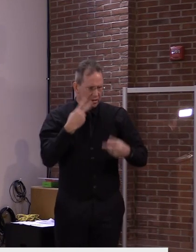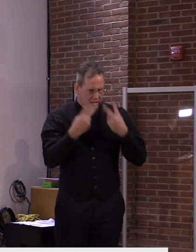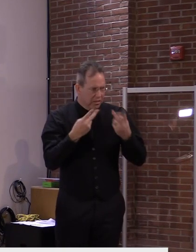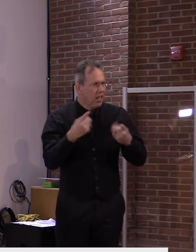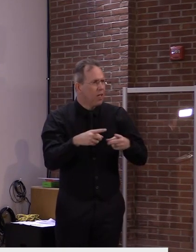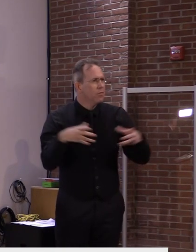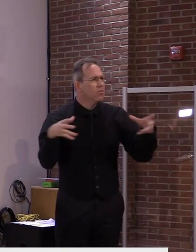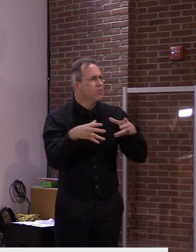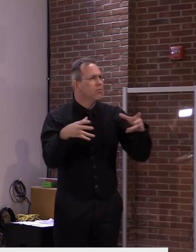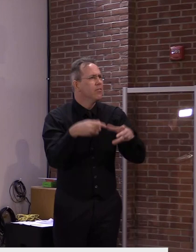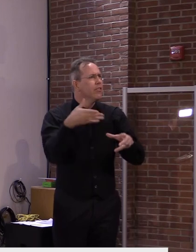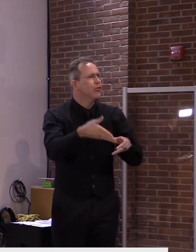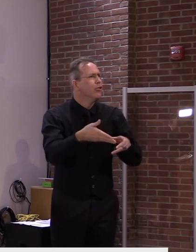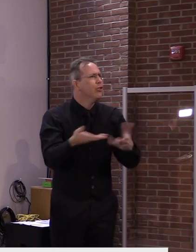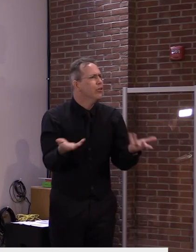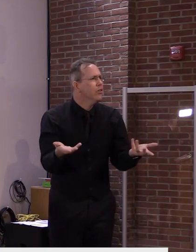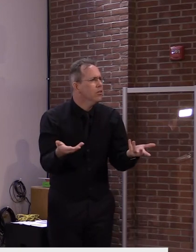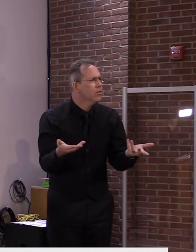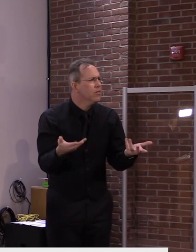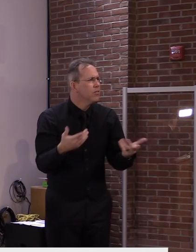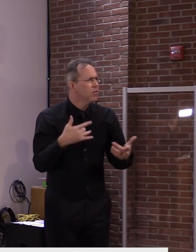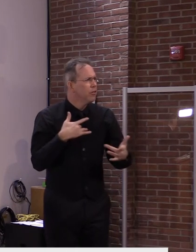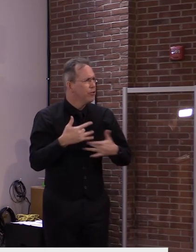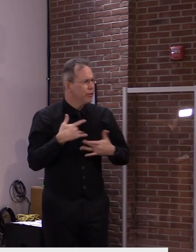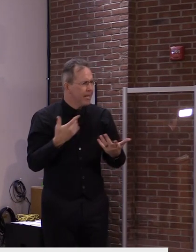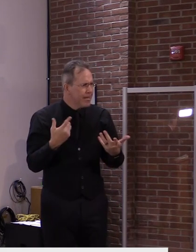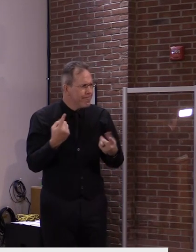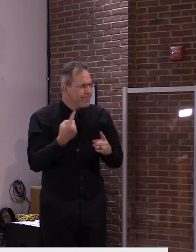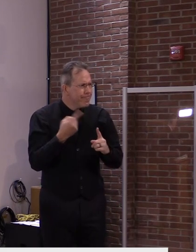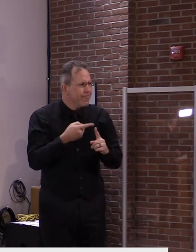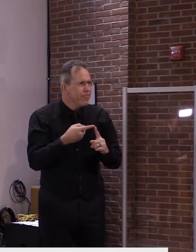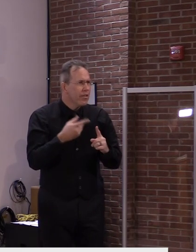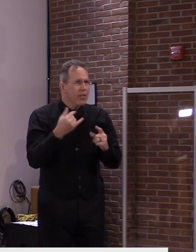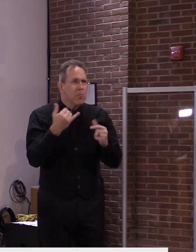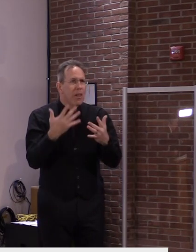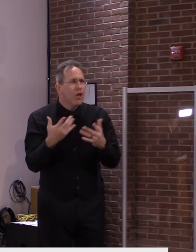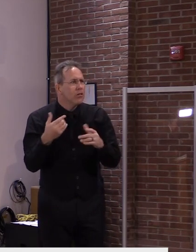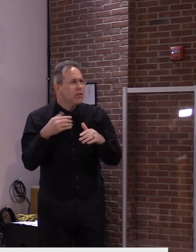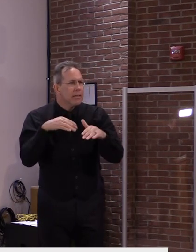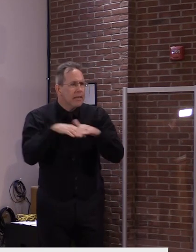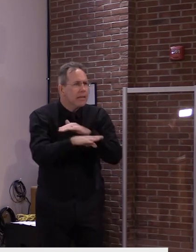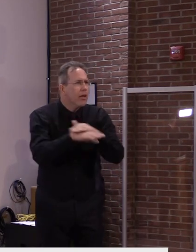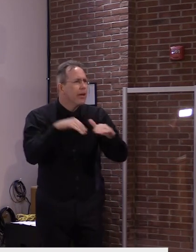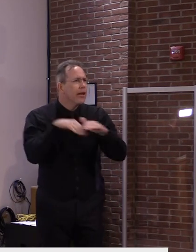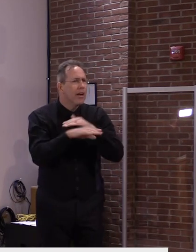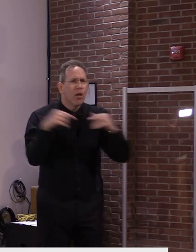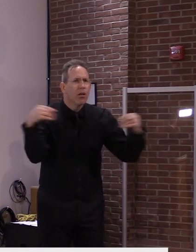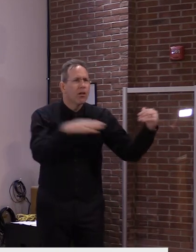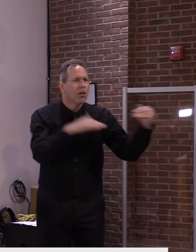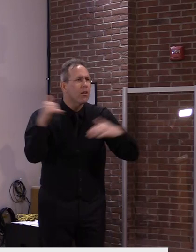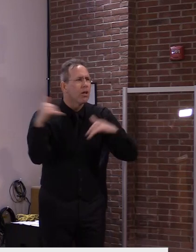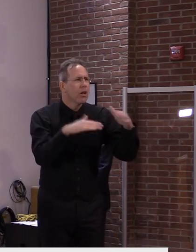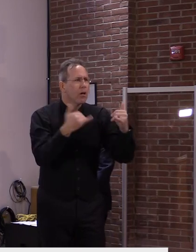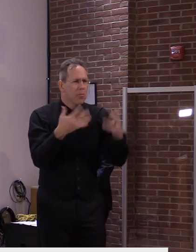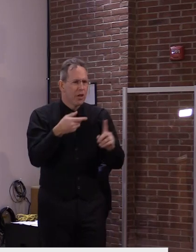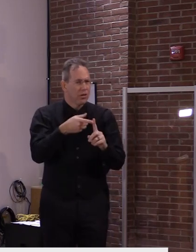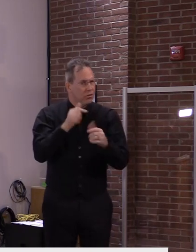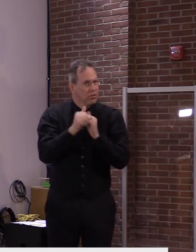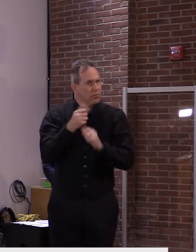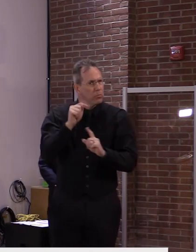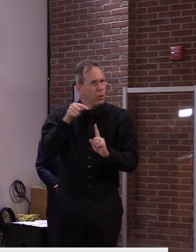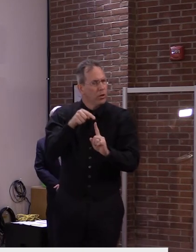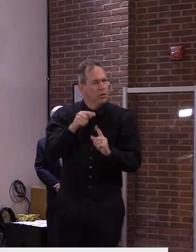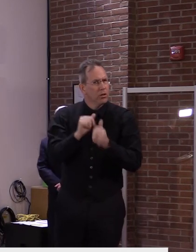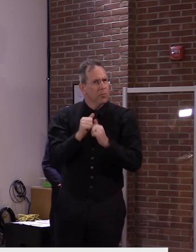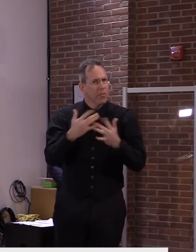be worried about players traveling in and out of their counties for sports? Yeah, I think, again, I'll let